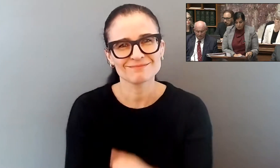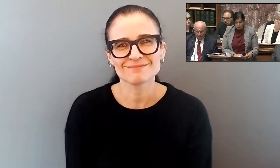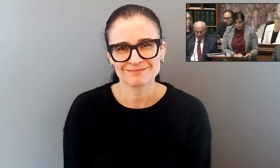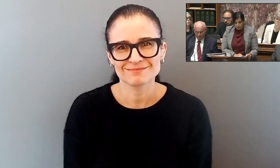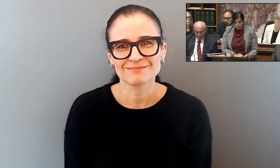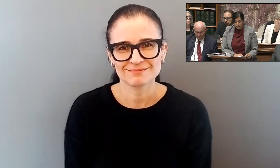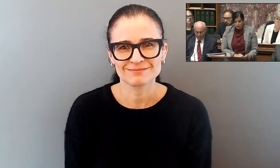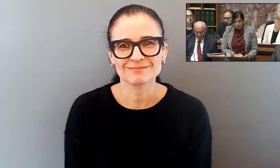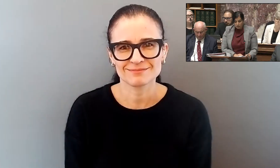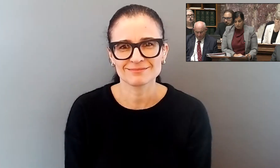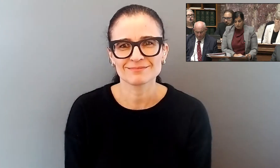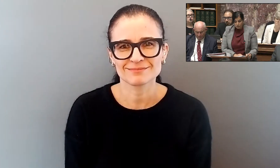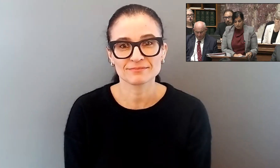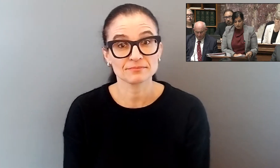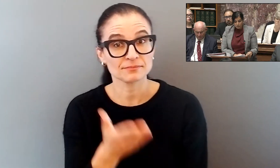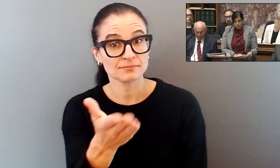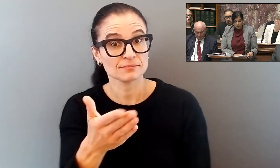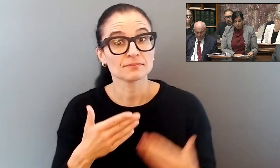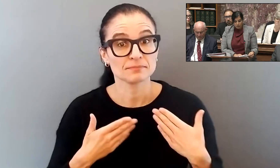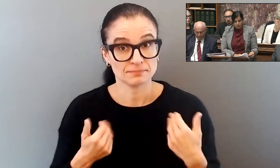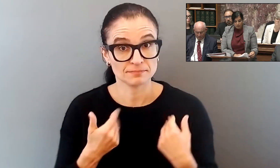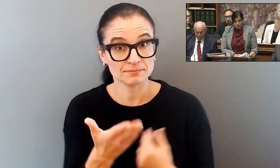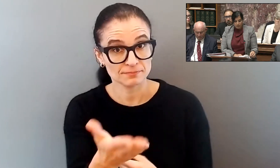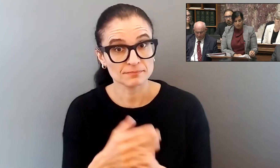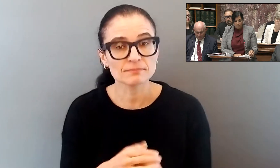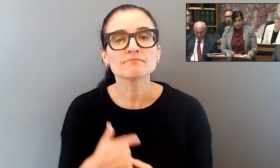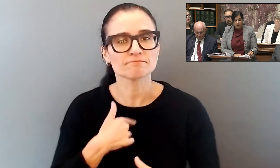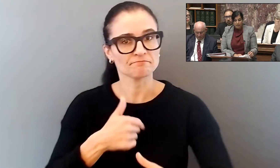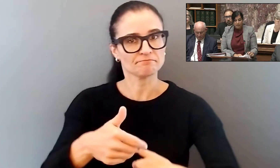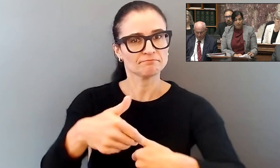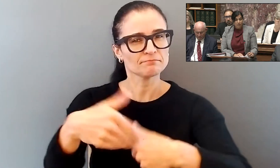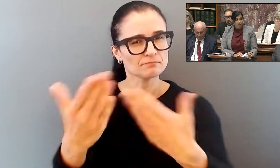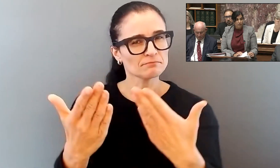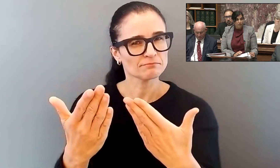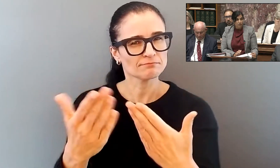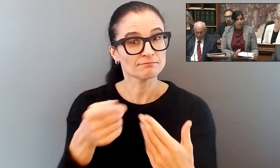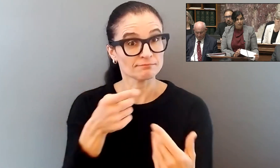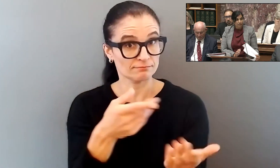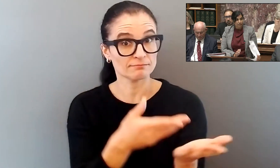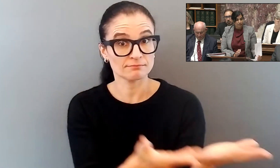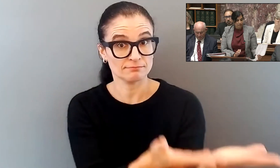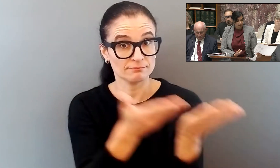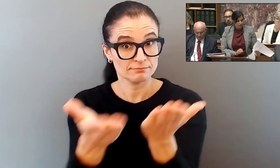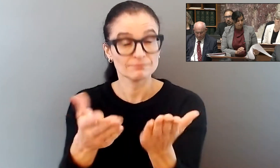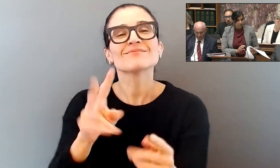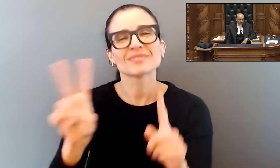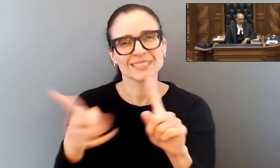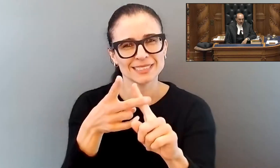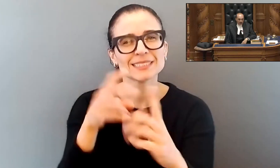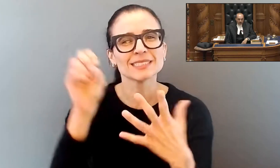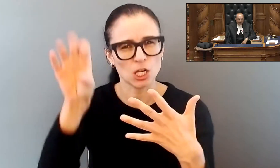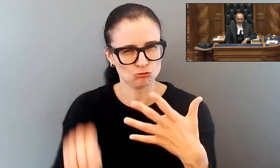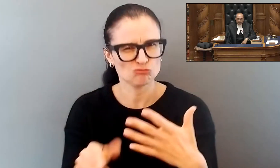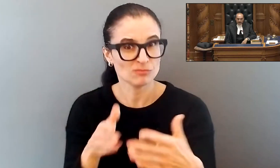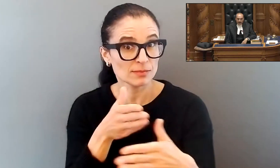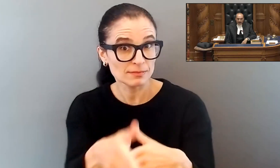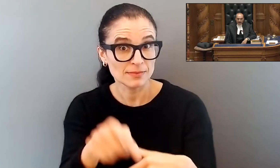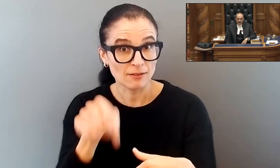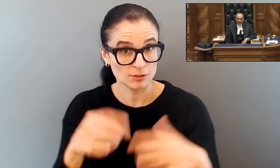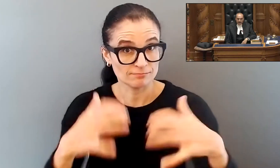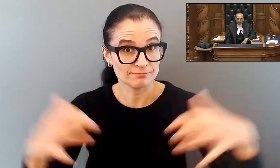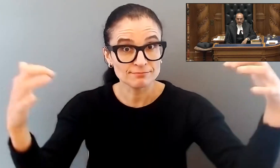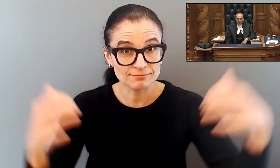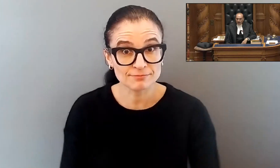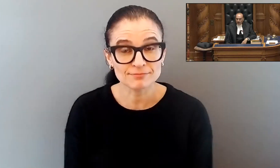that the bill be placed on the orders of the day for second reading at the next sitting of the House after today. You have heard the question. All those in favor say